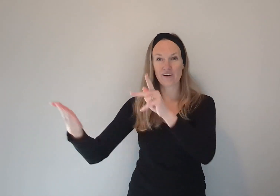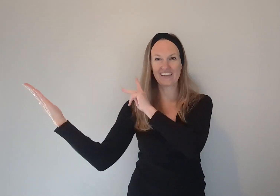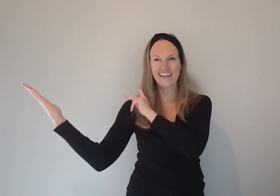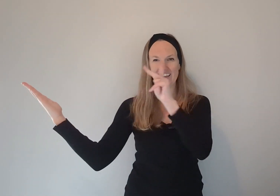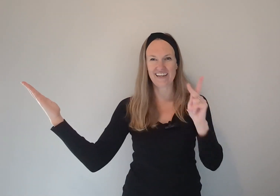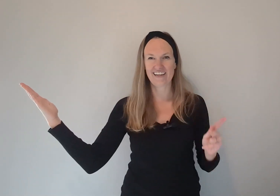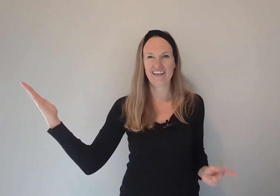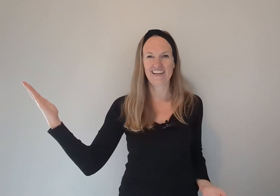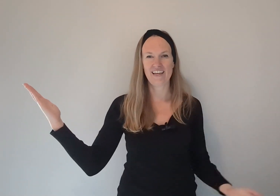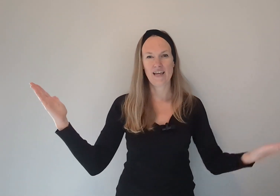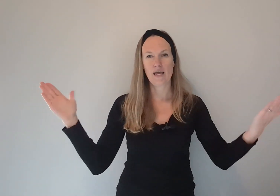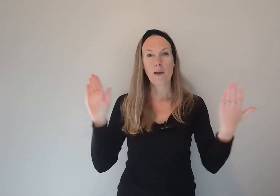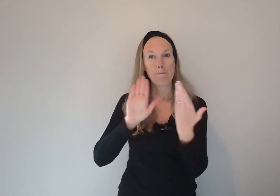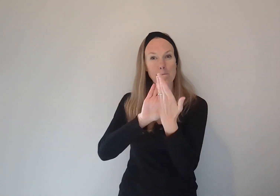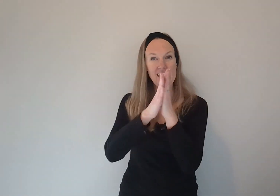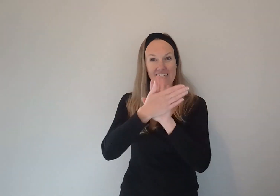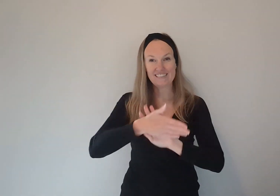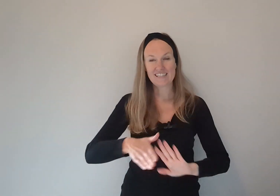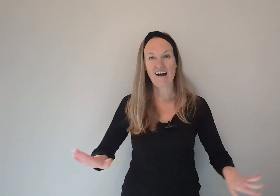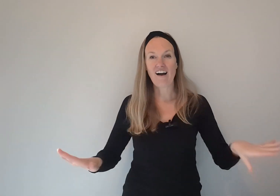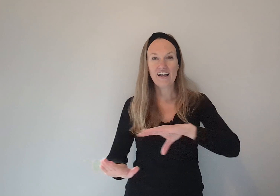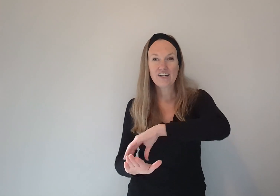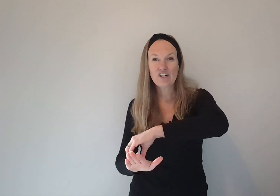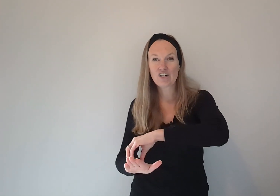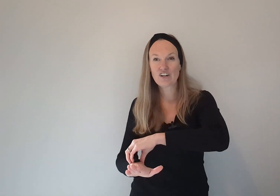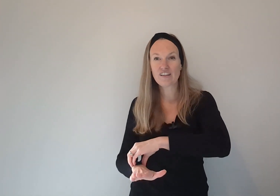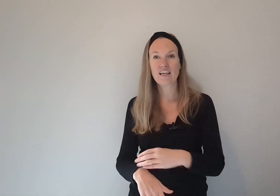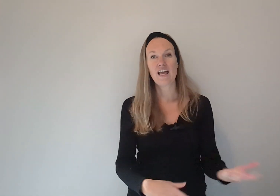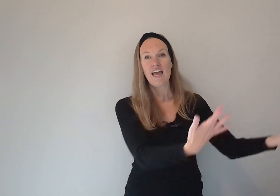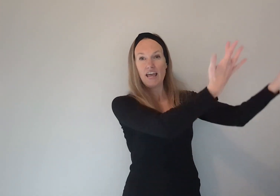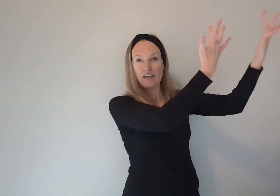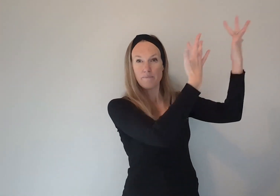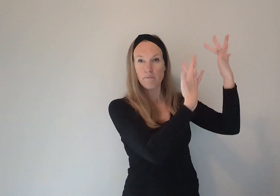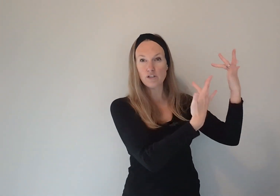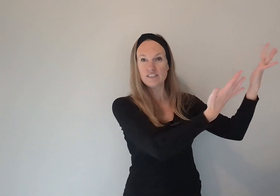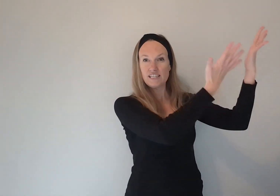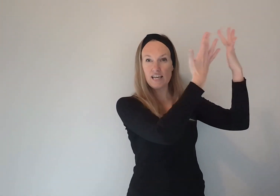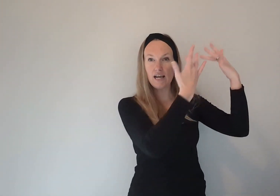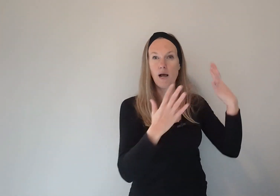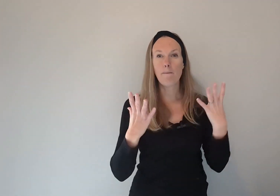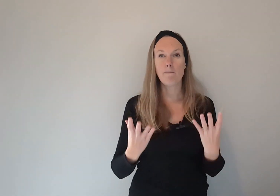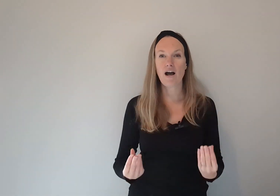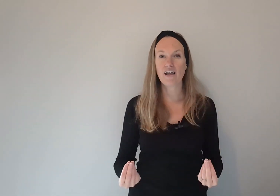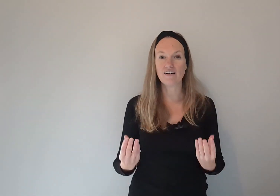newborn king. Peace on earth and mercy